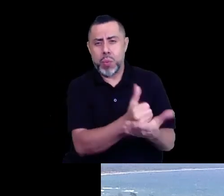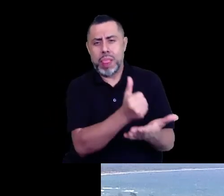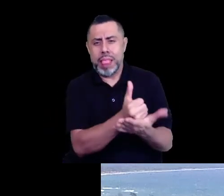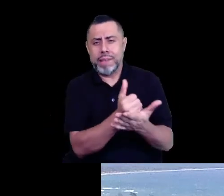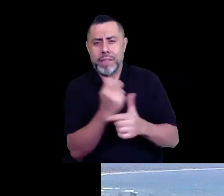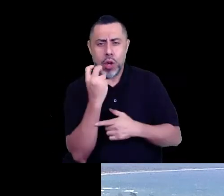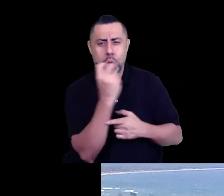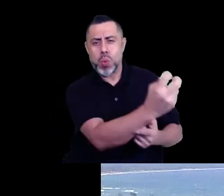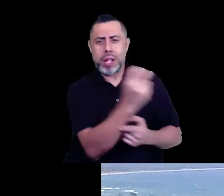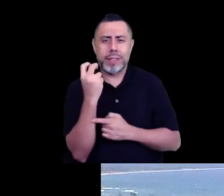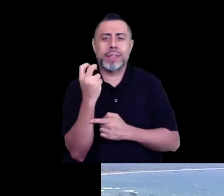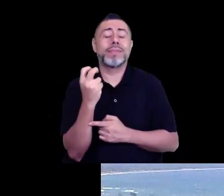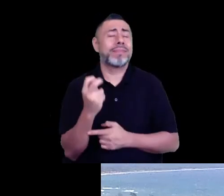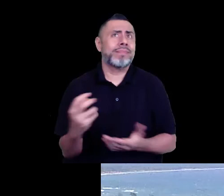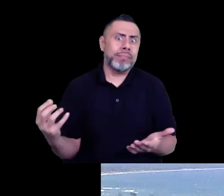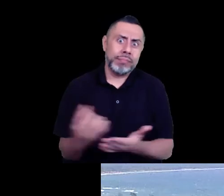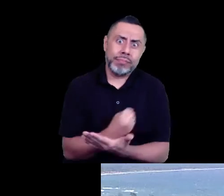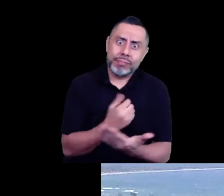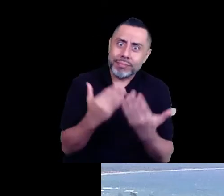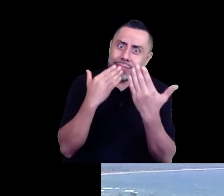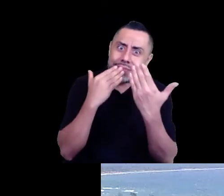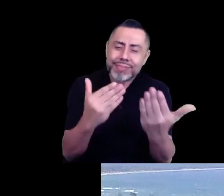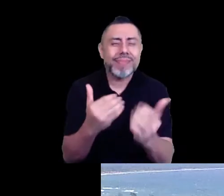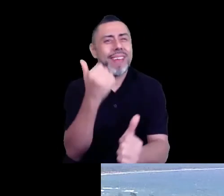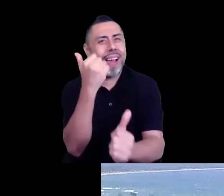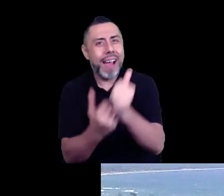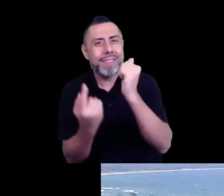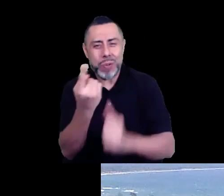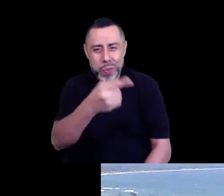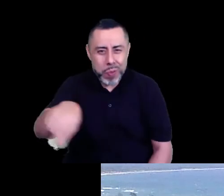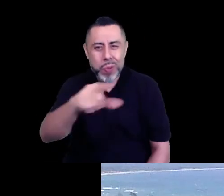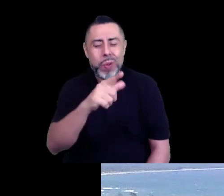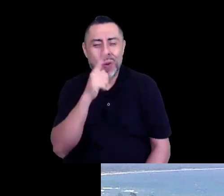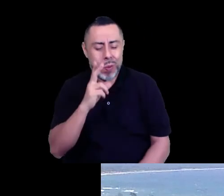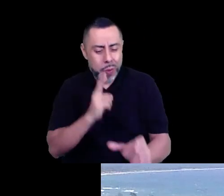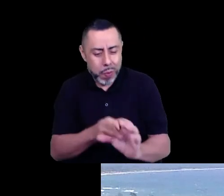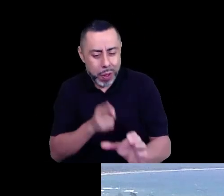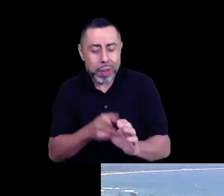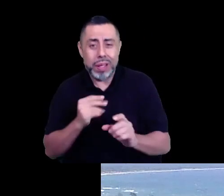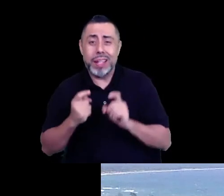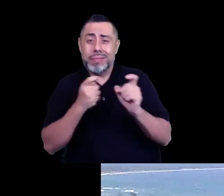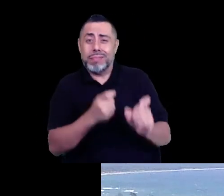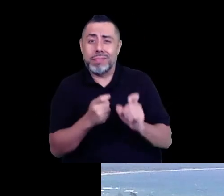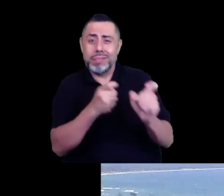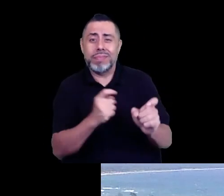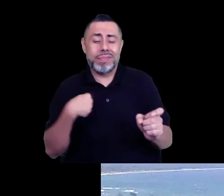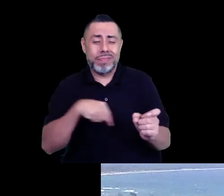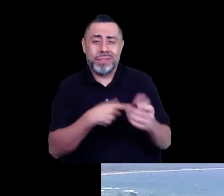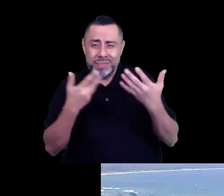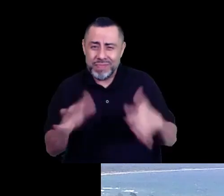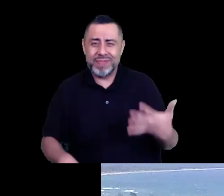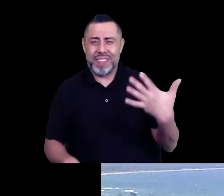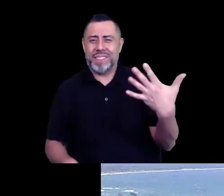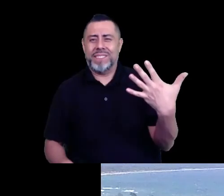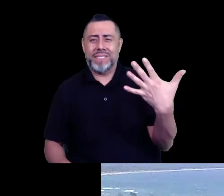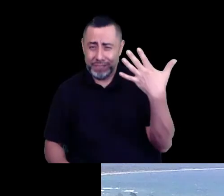has contributed and participated to our 5 Black Mountain relief runs. We went this past Friday